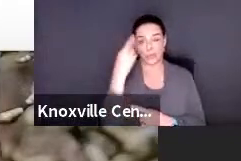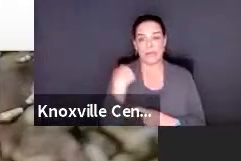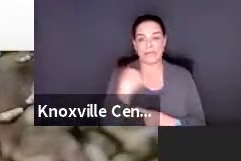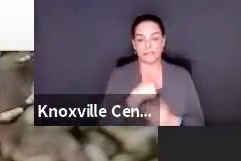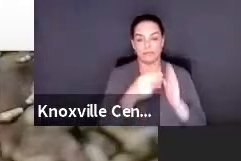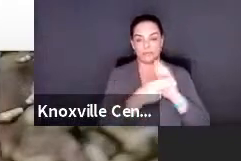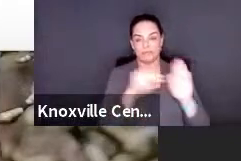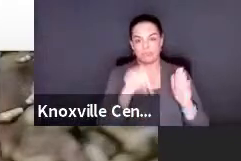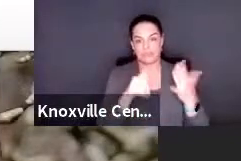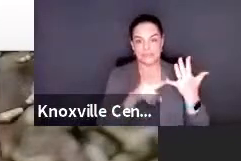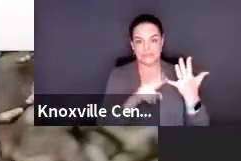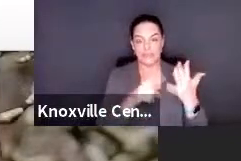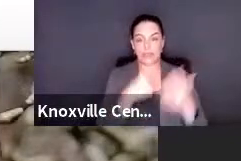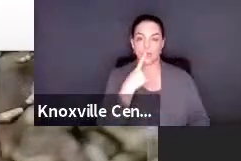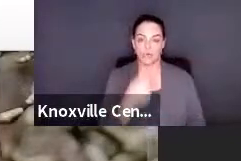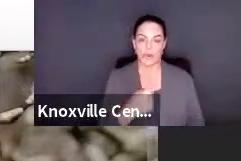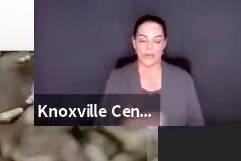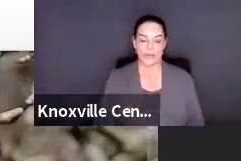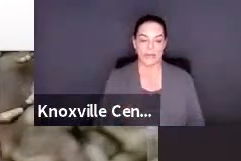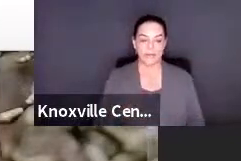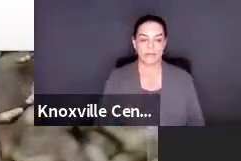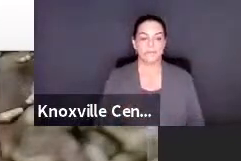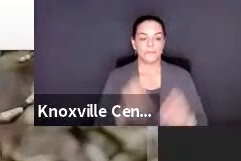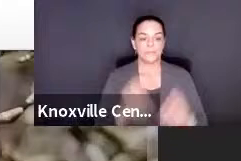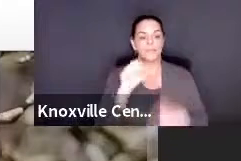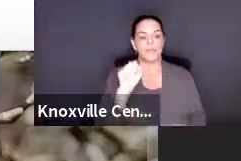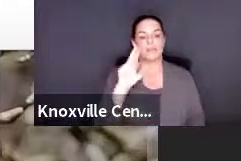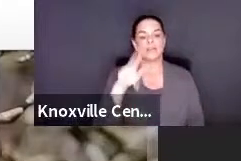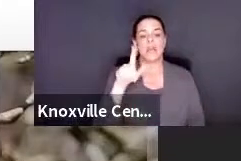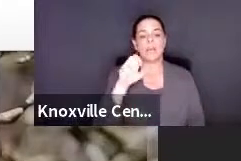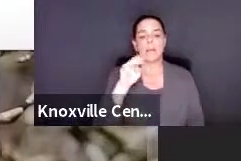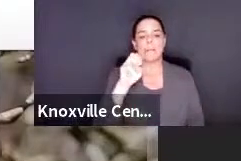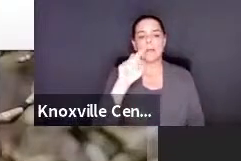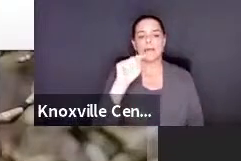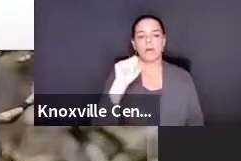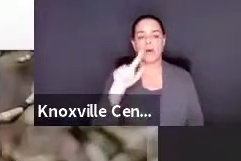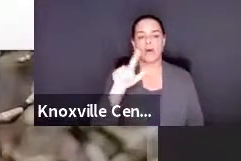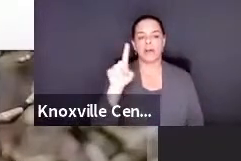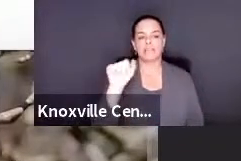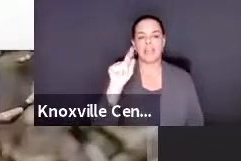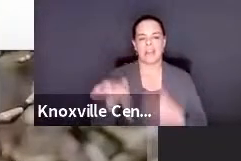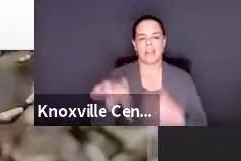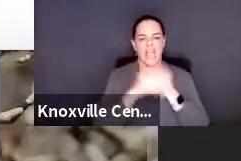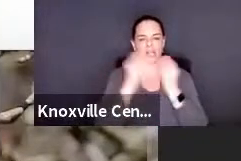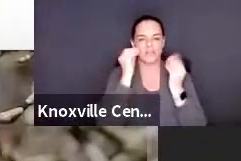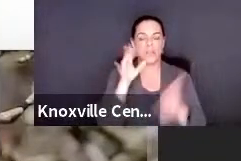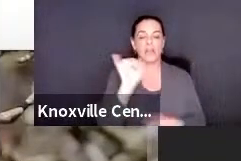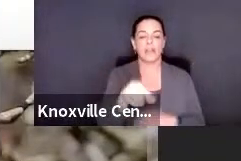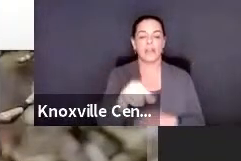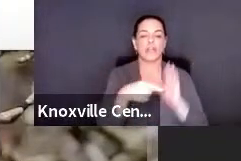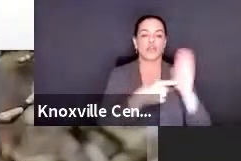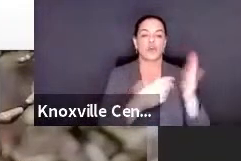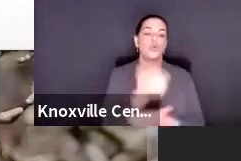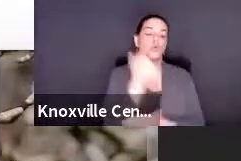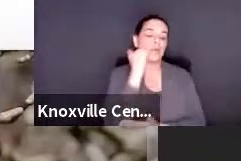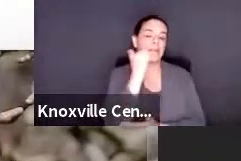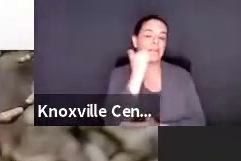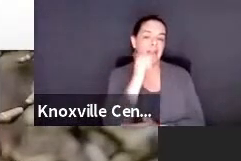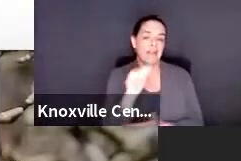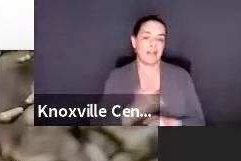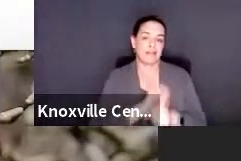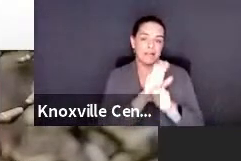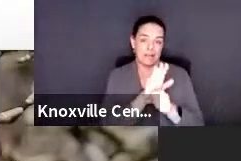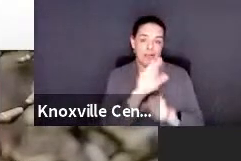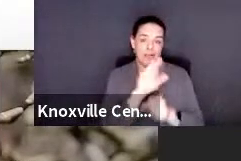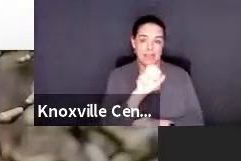red. Under our supplemental data section, the first chart shows new daily COVID-19 cases